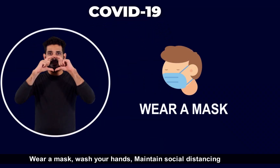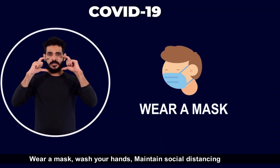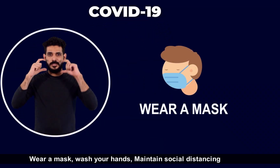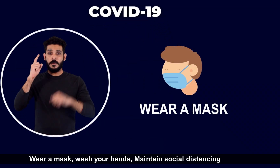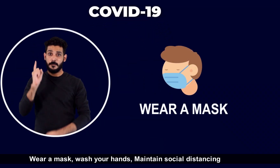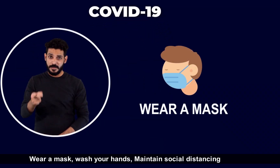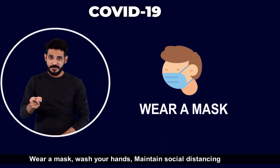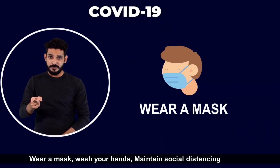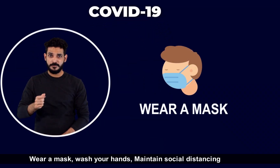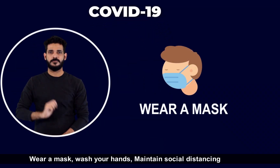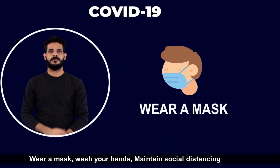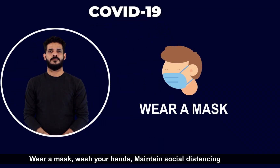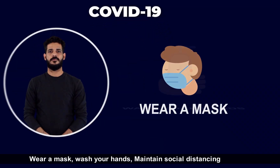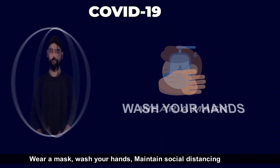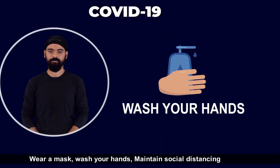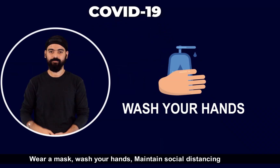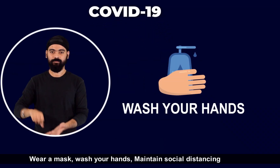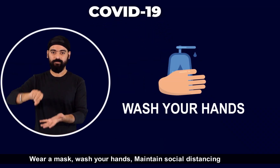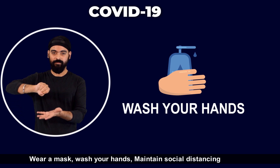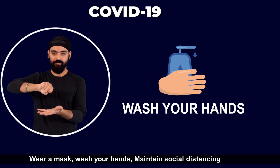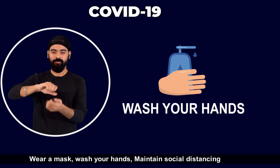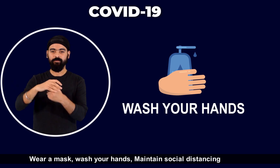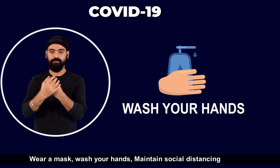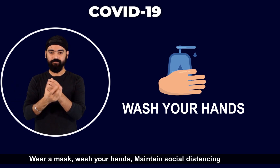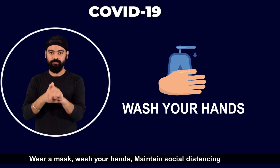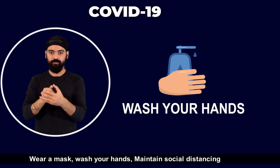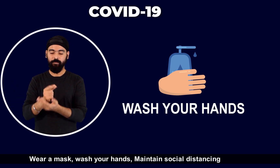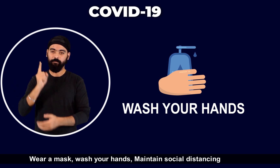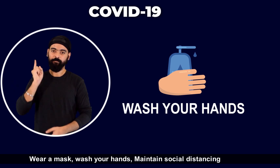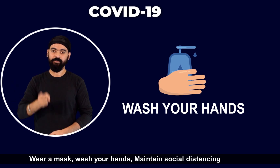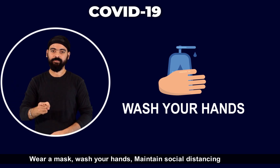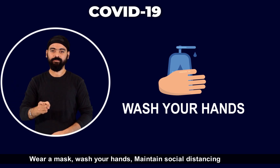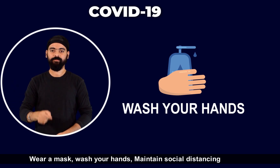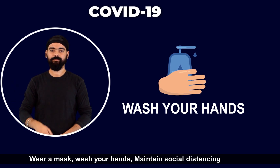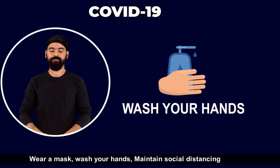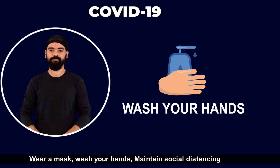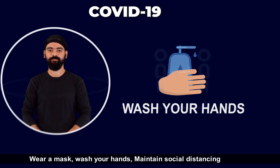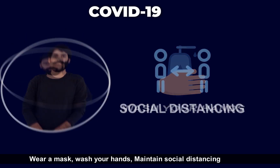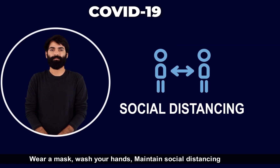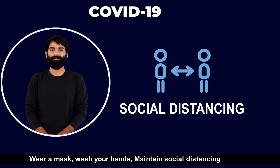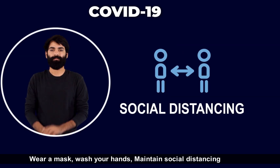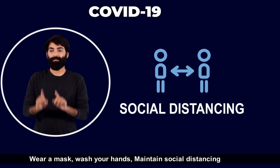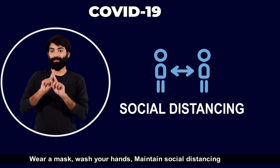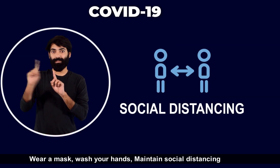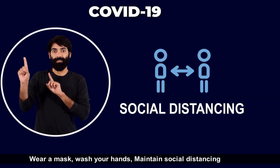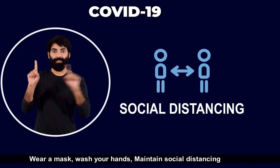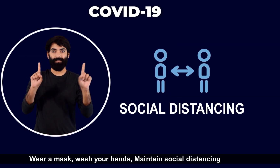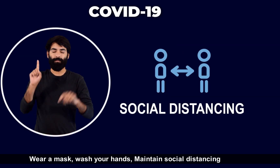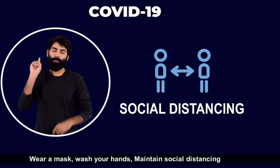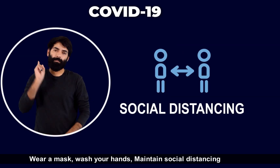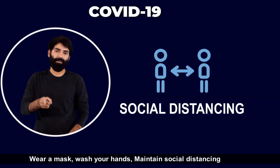Wear a mask. Wash your hands. Maintain social distancing.